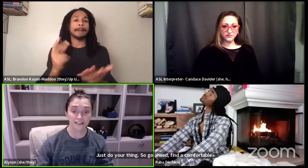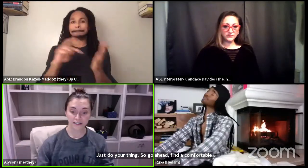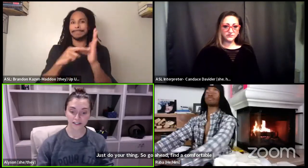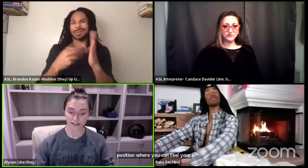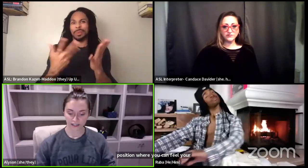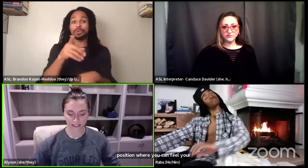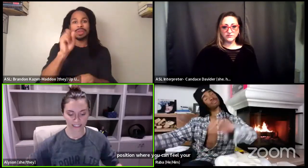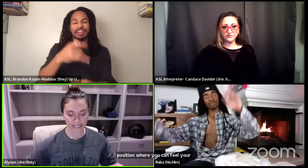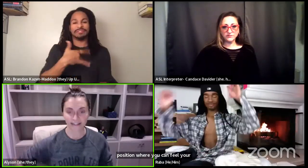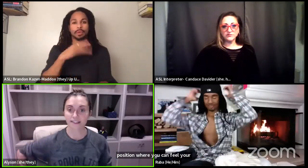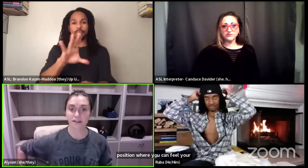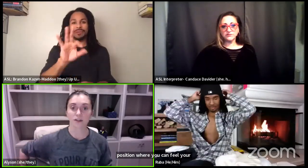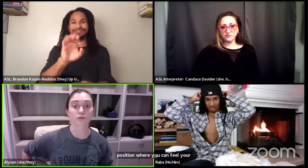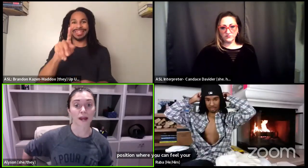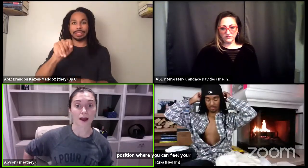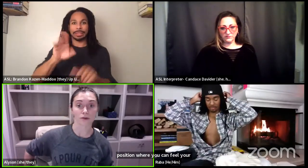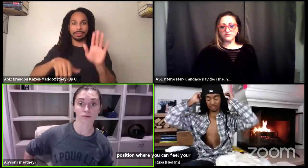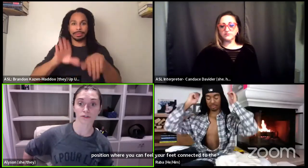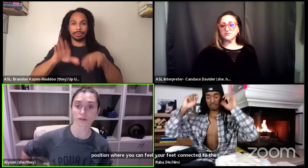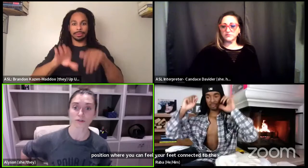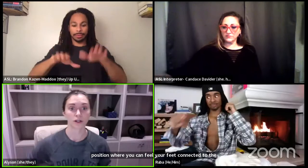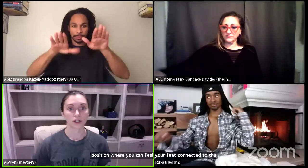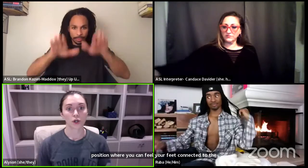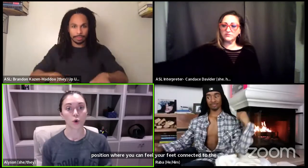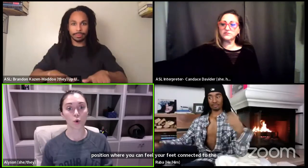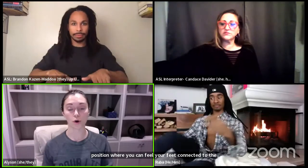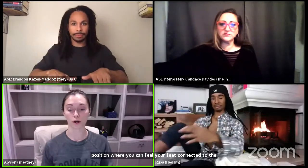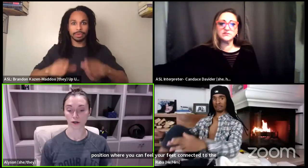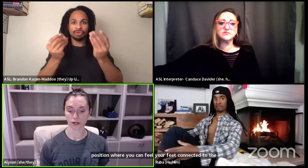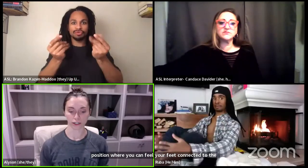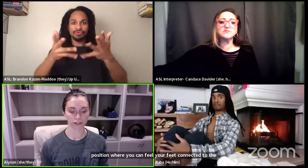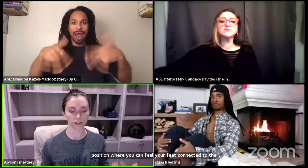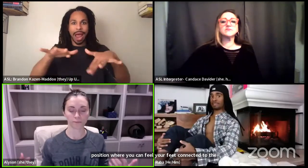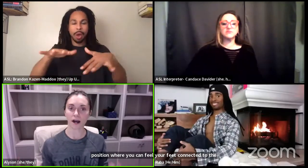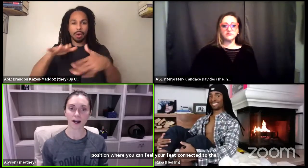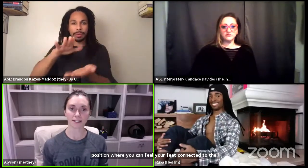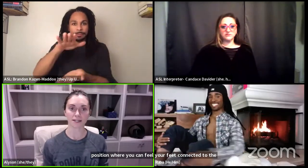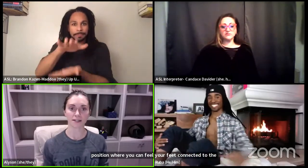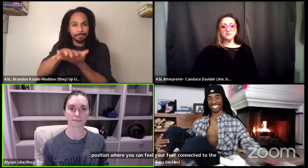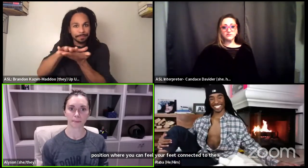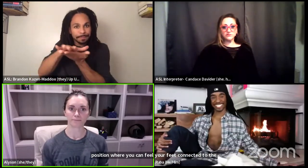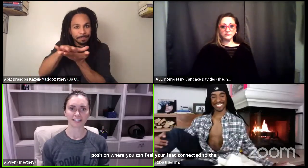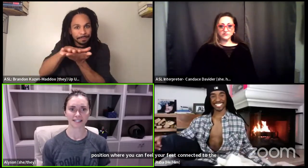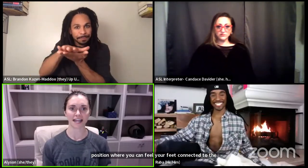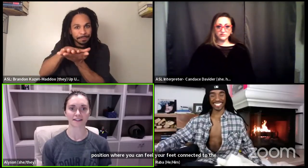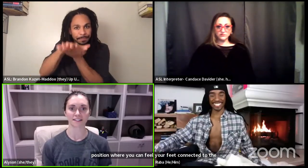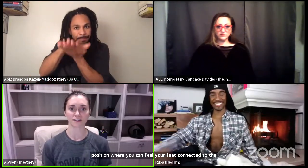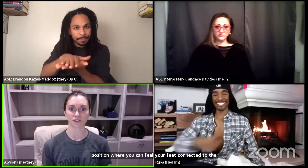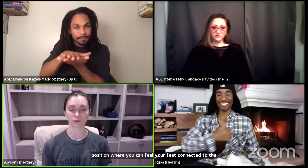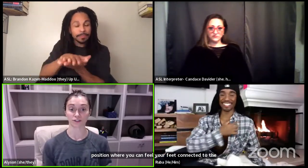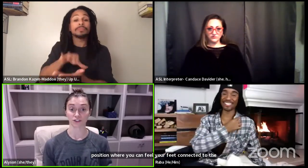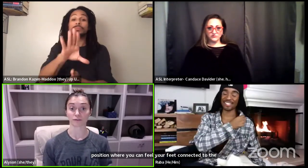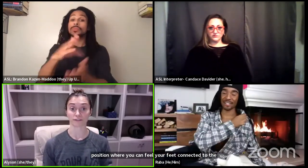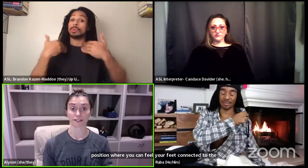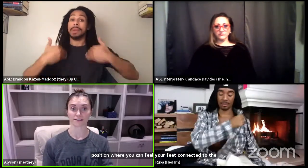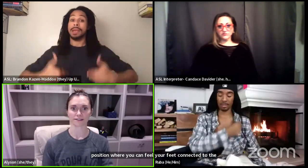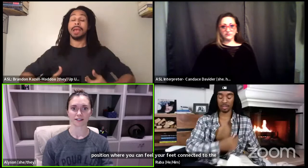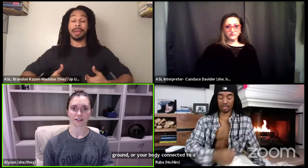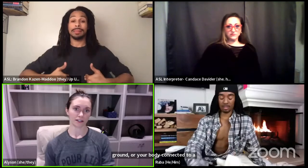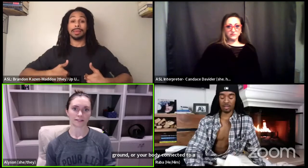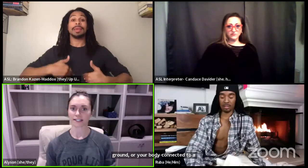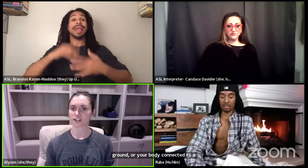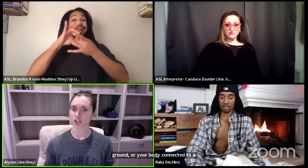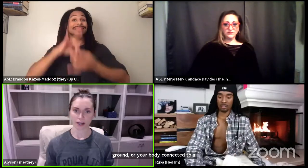feet connected to the ground or your body connected to a